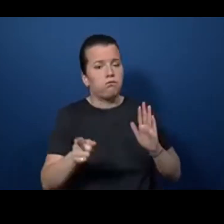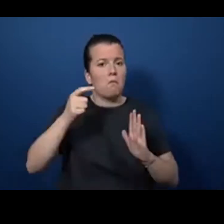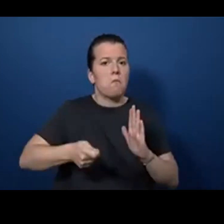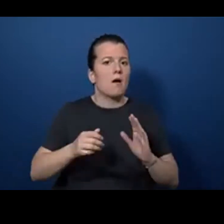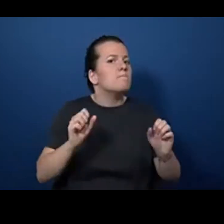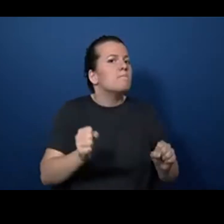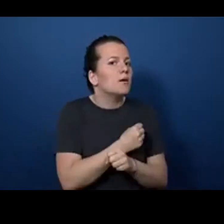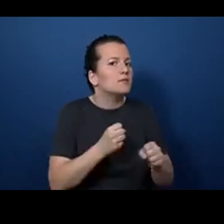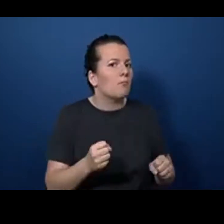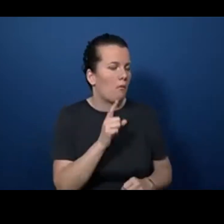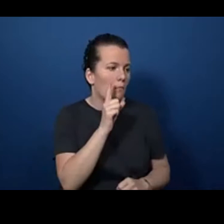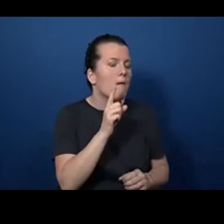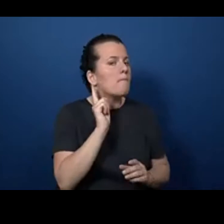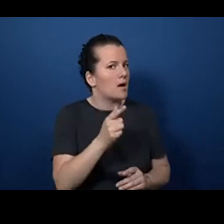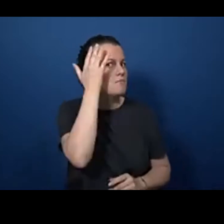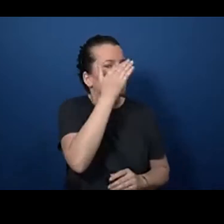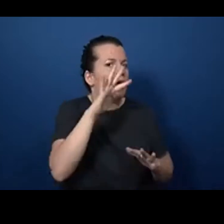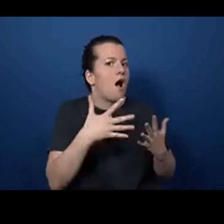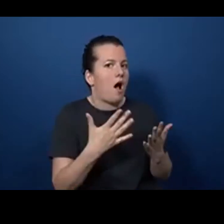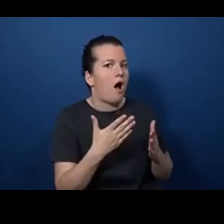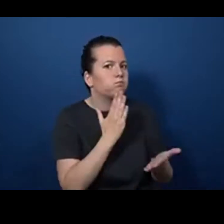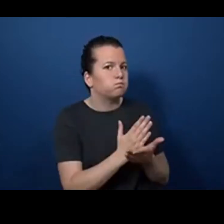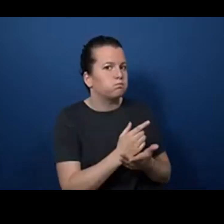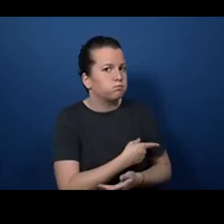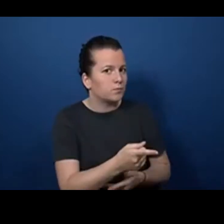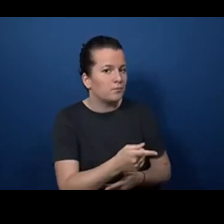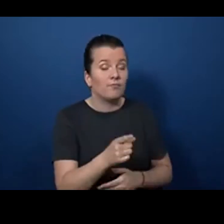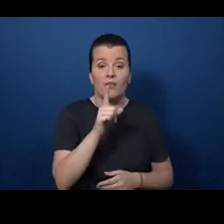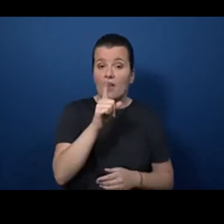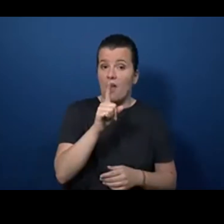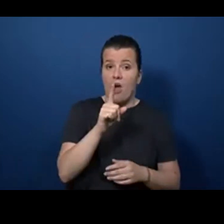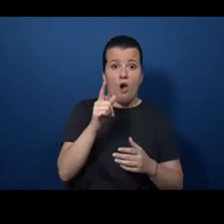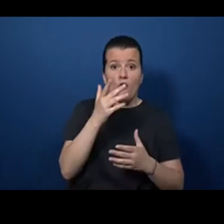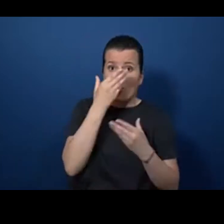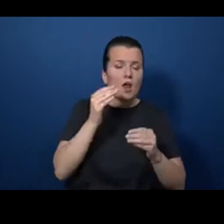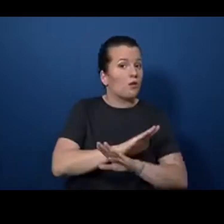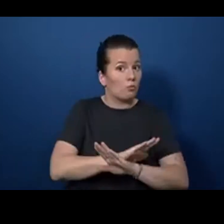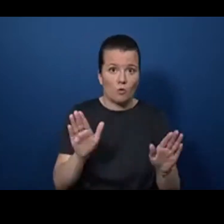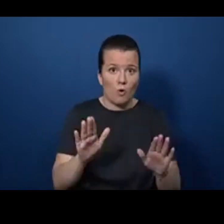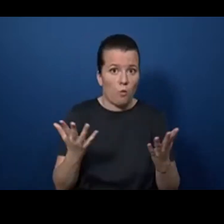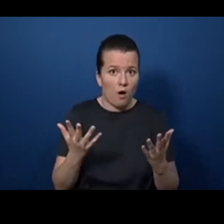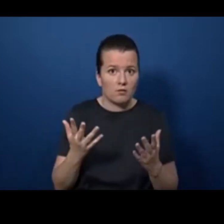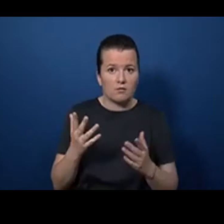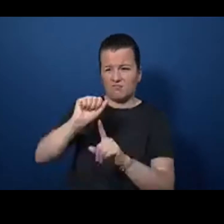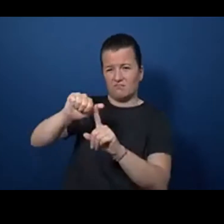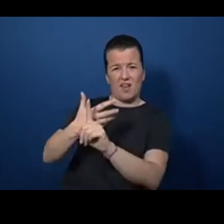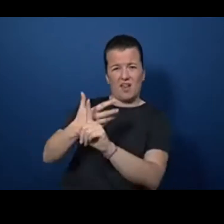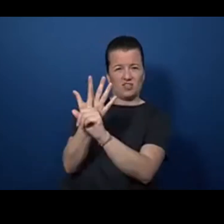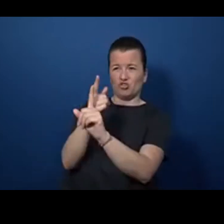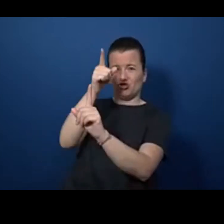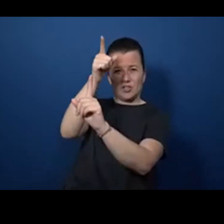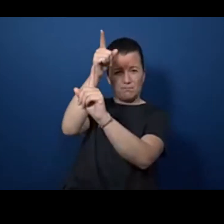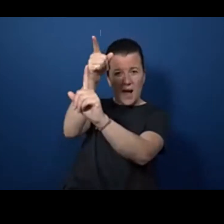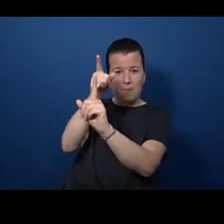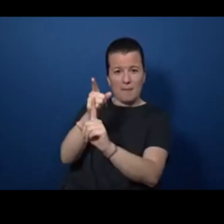out something else that we should not forget. We are looking at a sustainable development agenda,